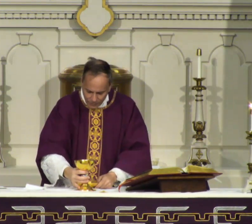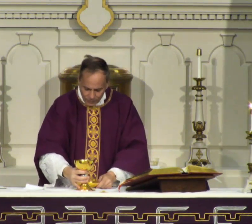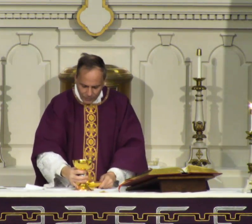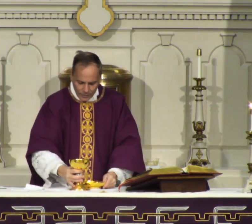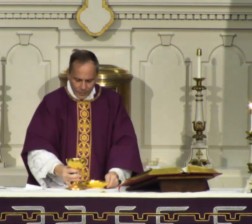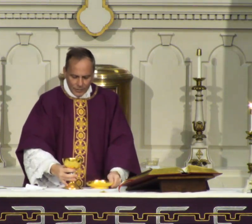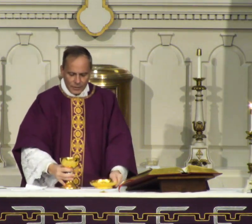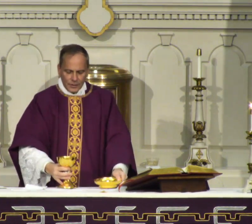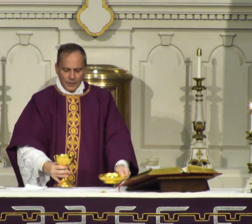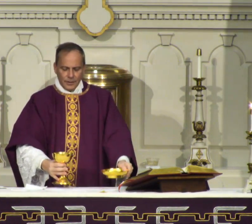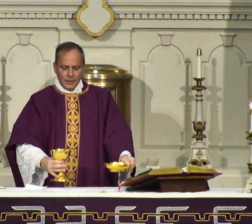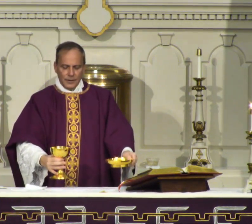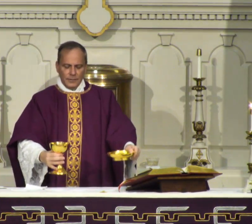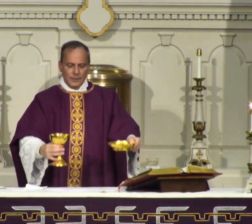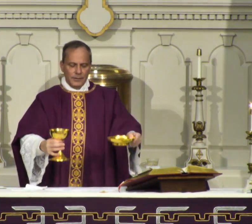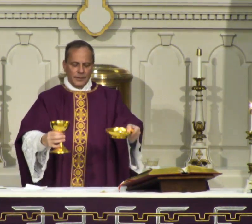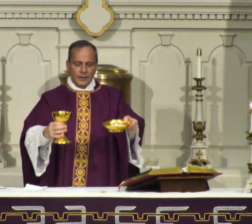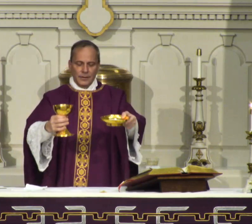forever and ever.